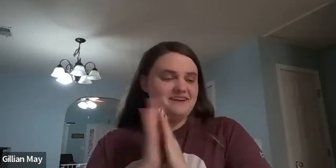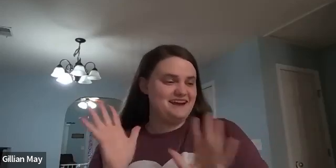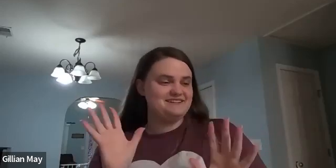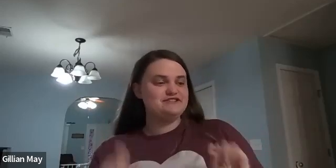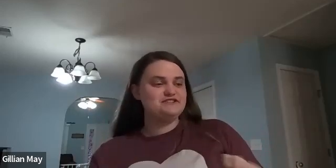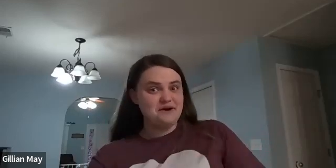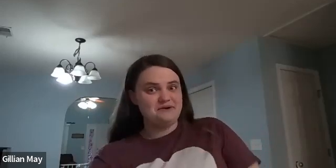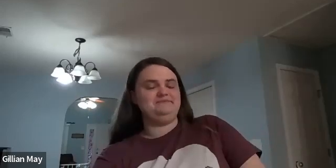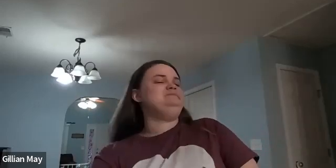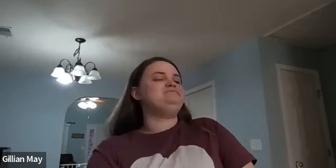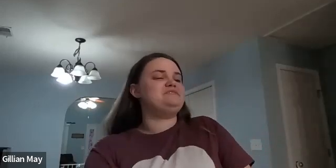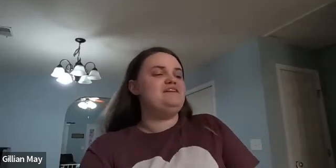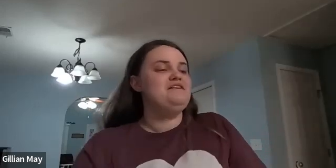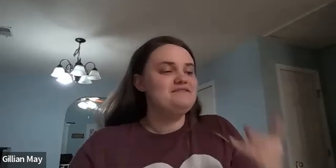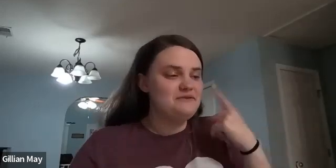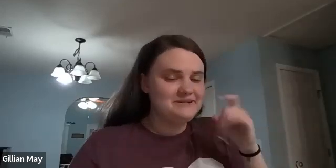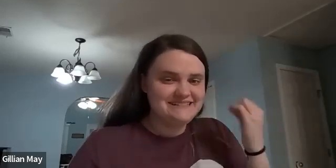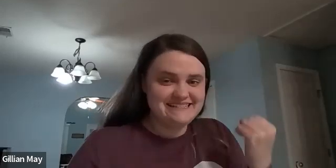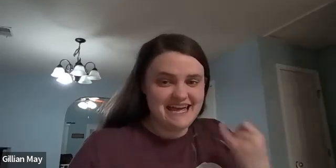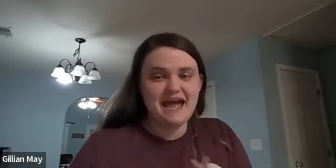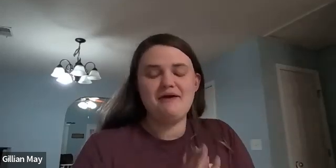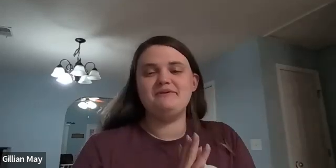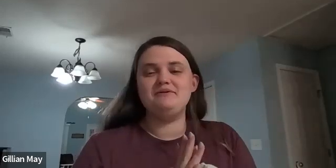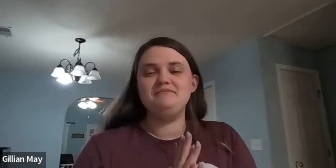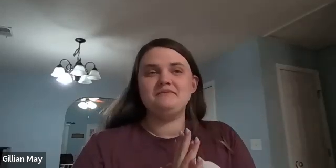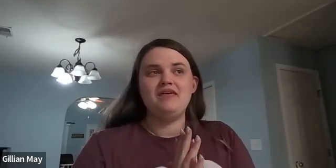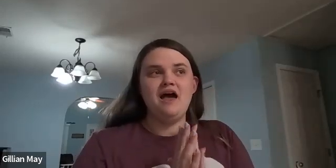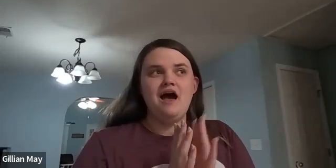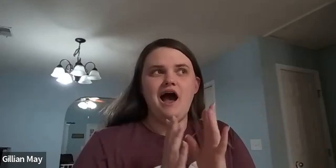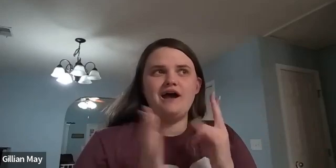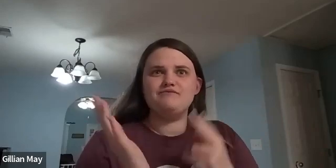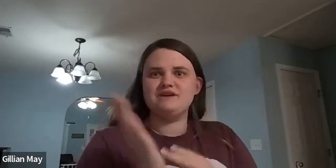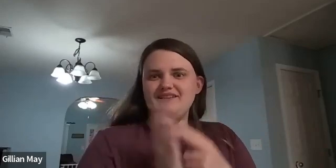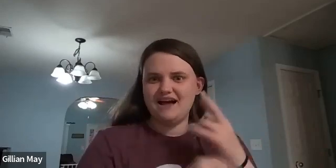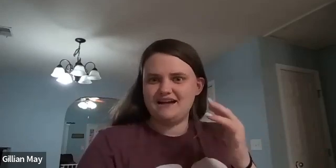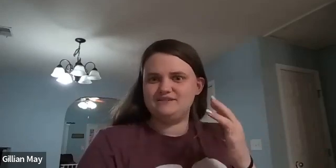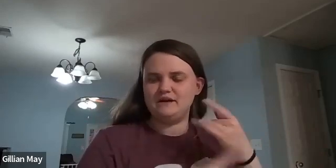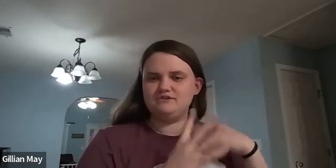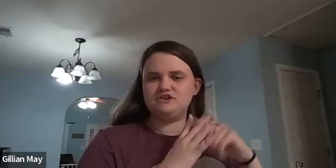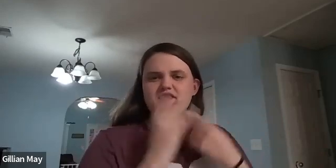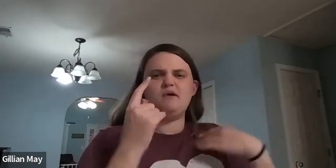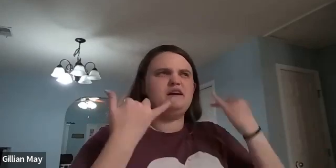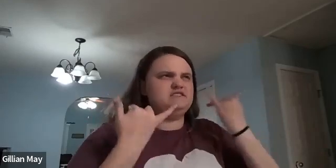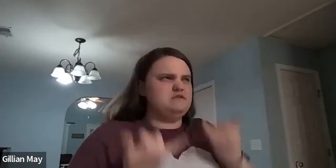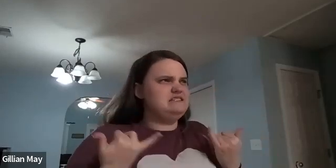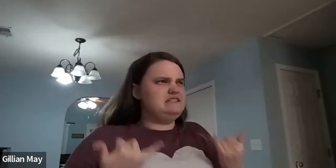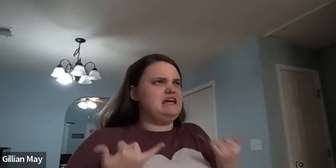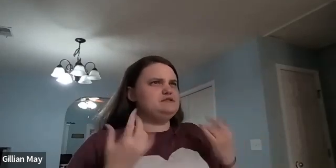Okay, so for today, I realized when I was starting to think about, okay, so today is